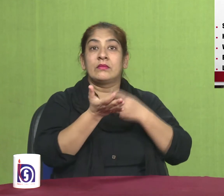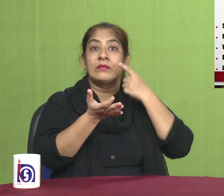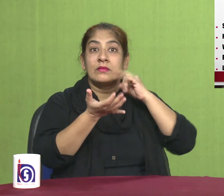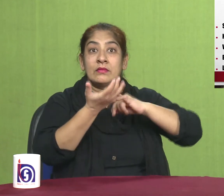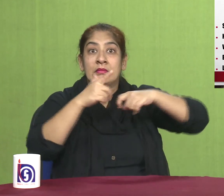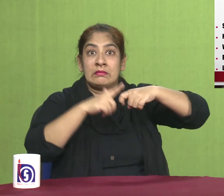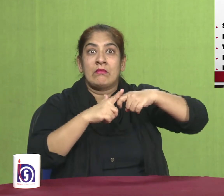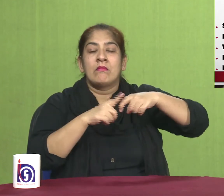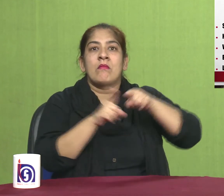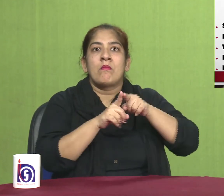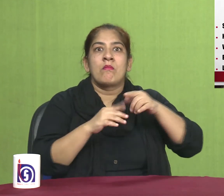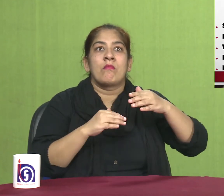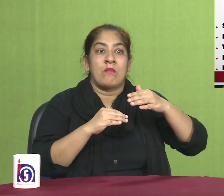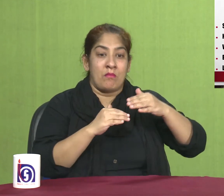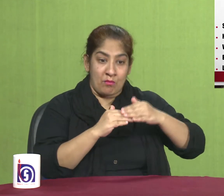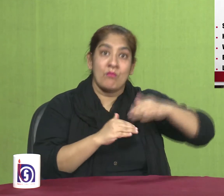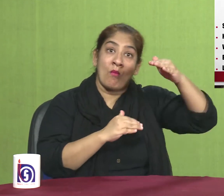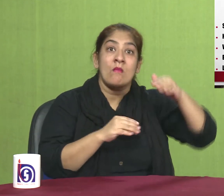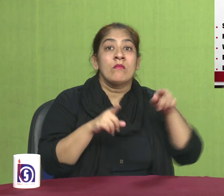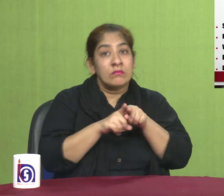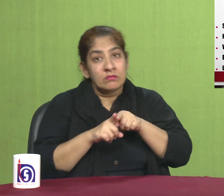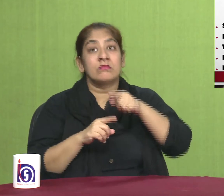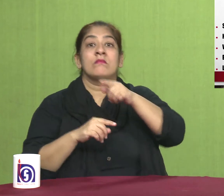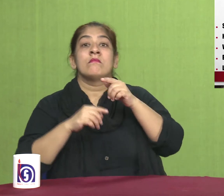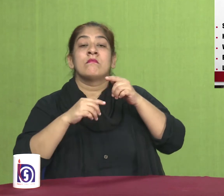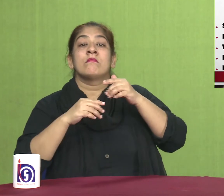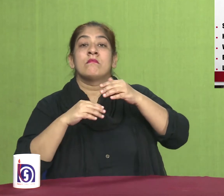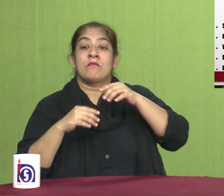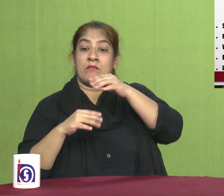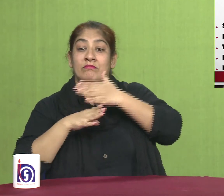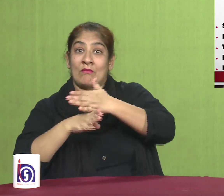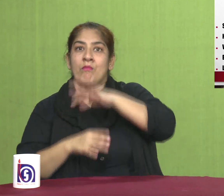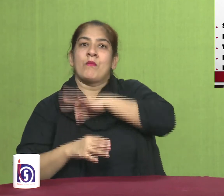Second point says that the risk is really high.